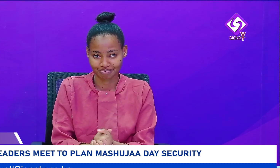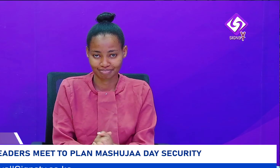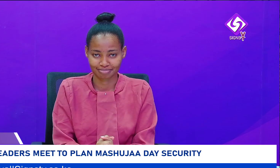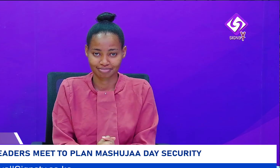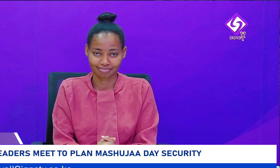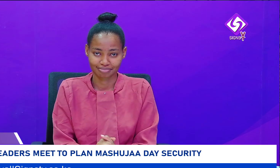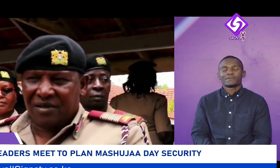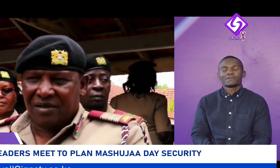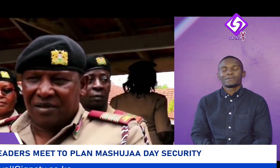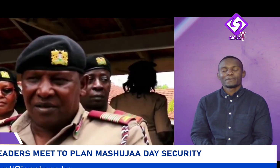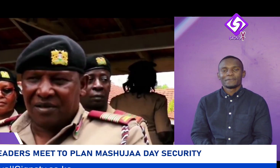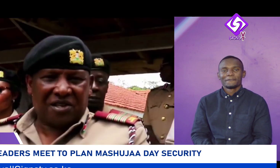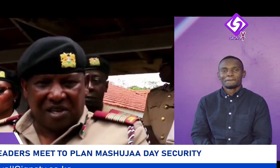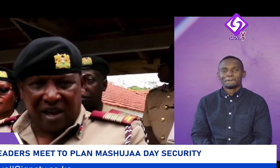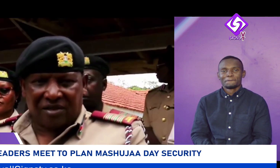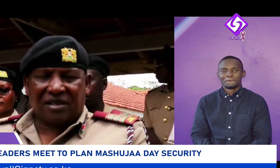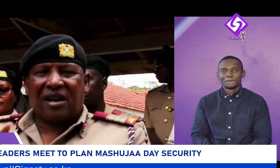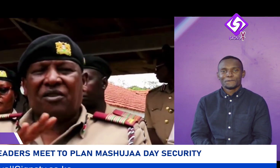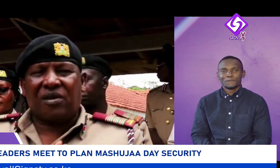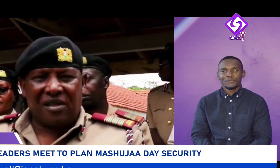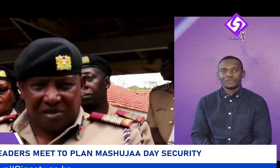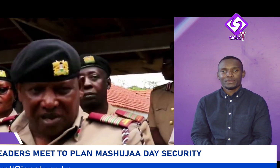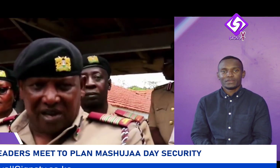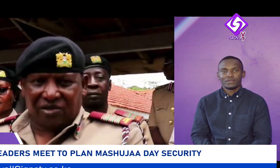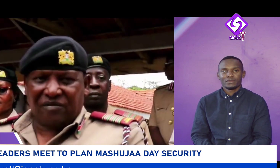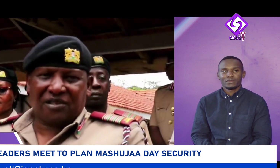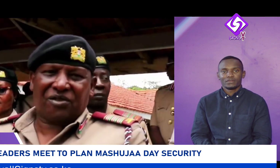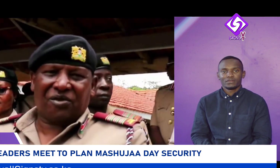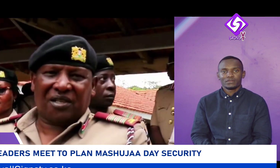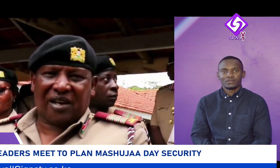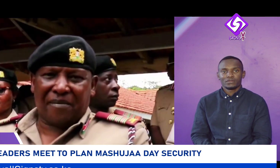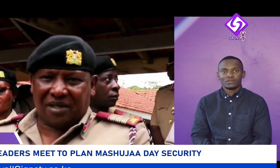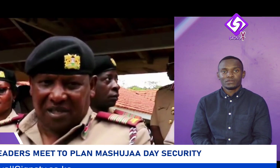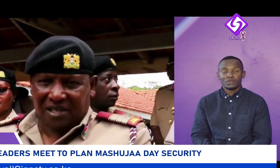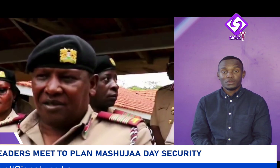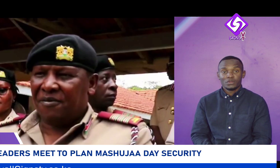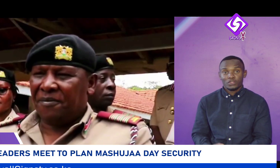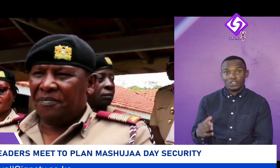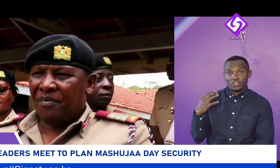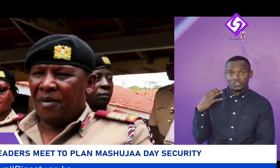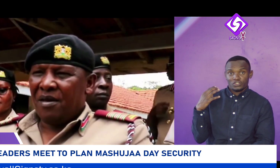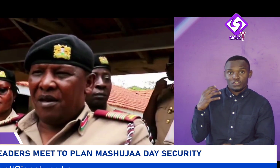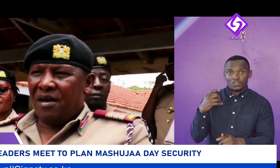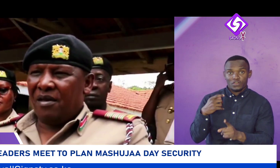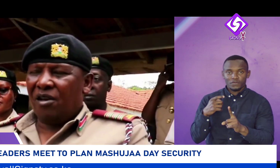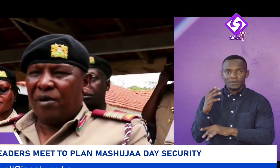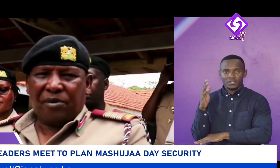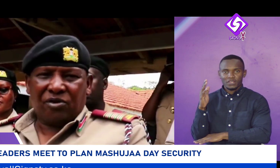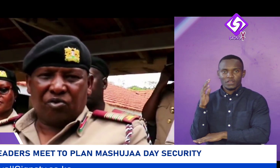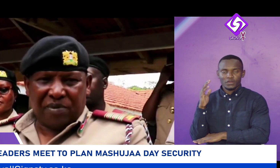complete. Chairs, these are actually the chairs of the security committees. They'll be able to beef